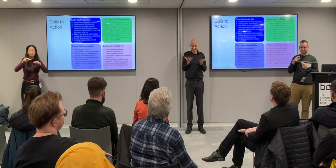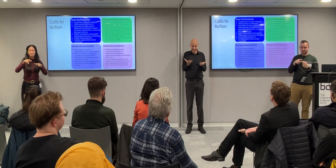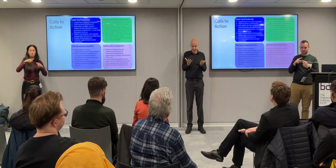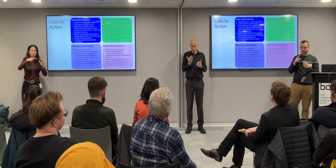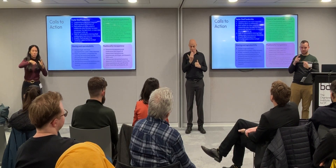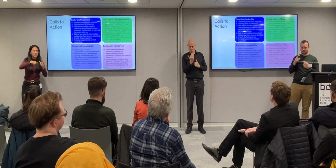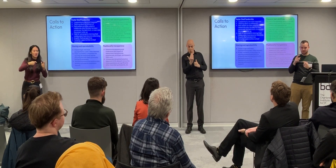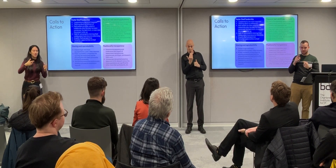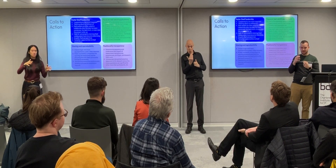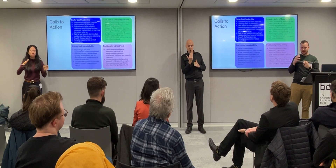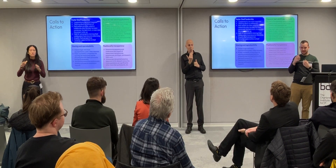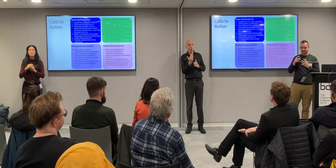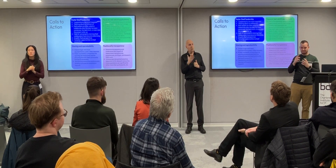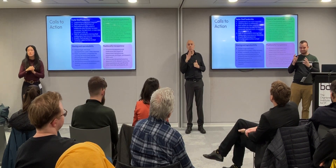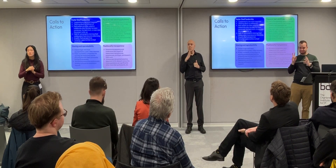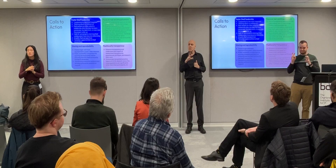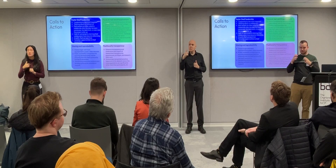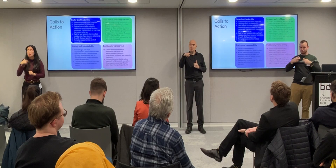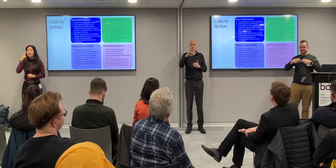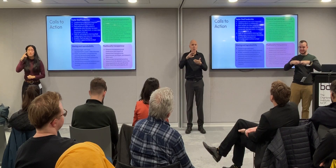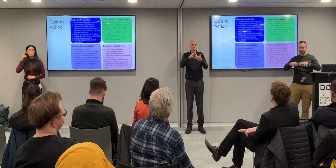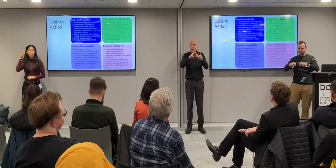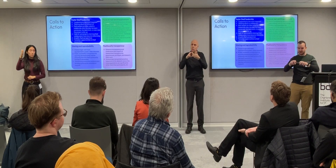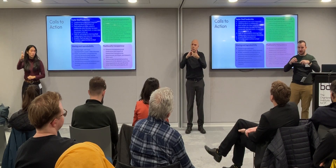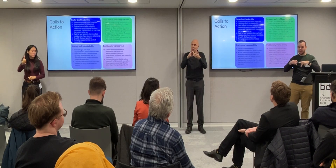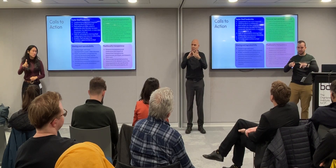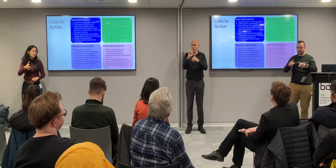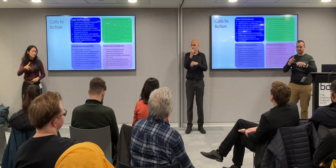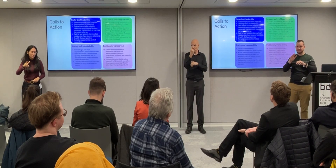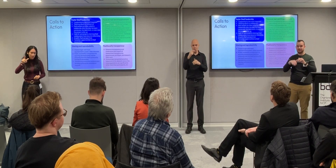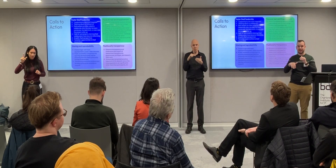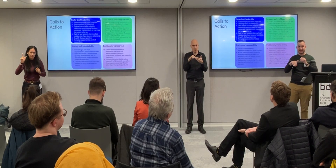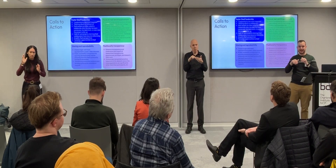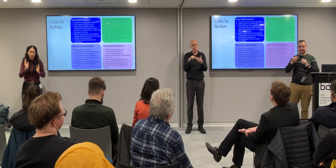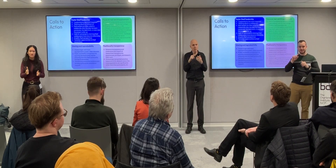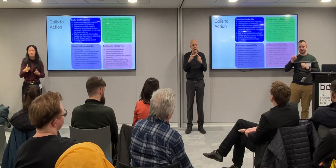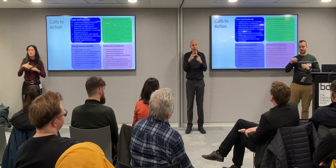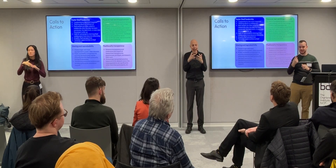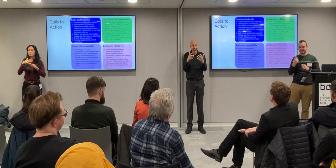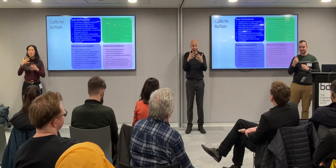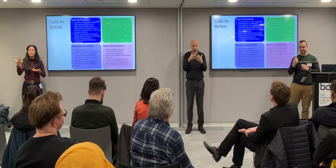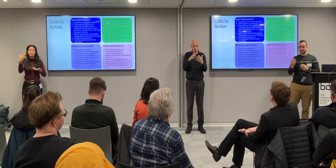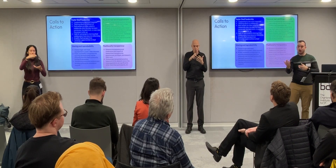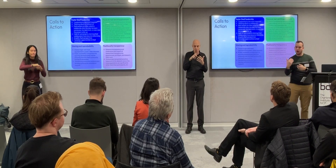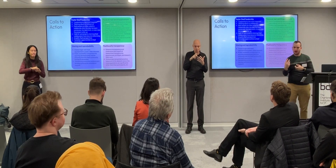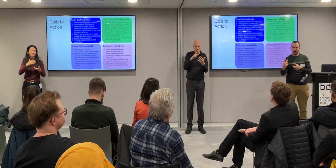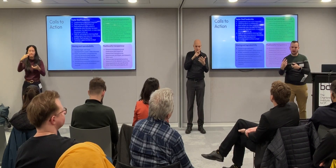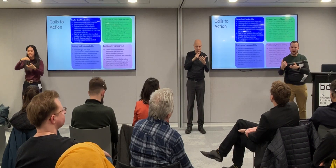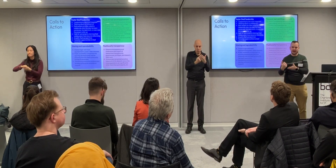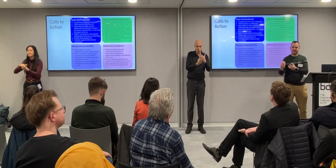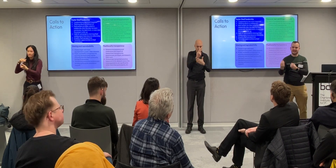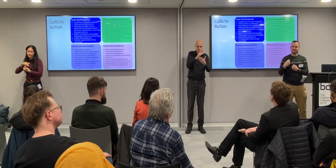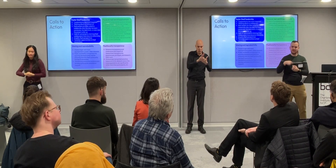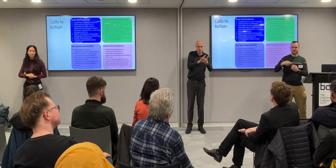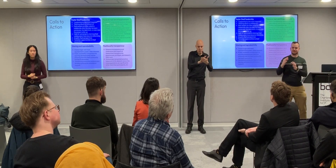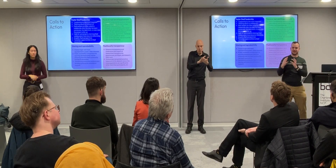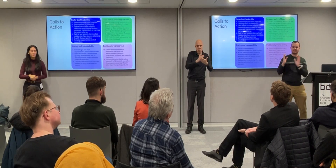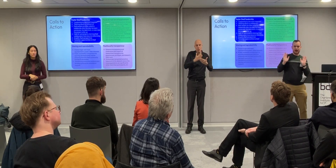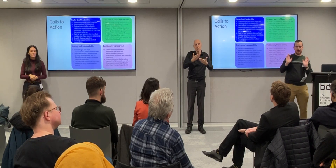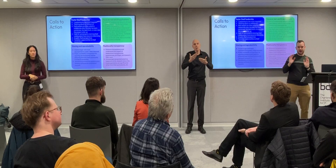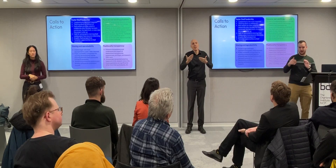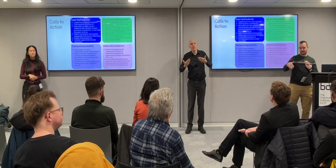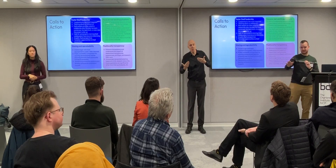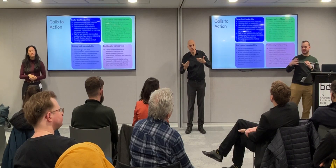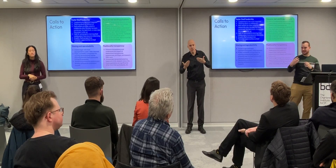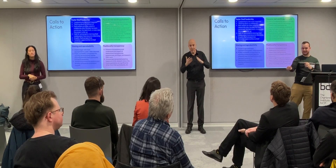need to collaborate better and that we have to transition opportunities as opposed to just having